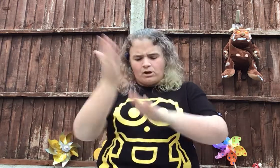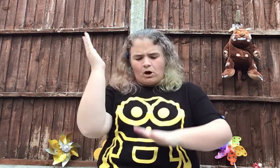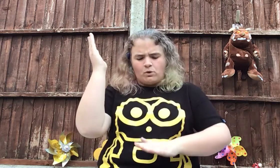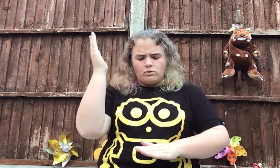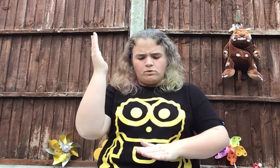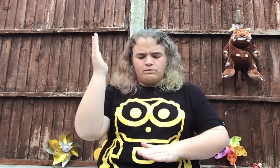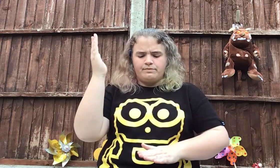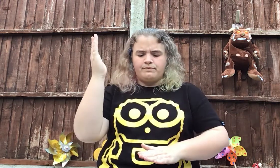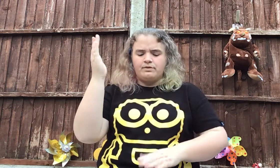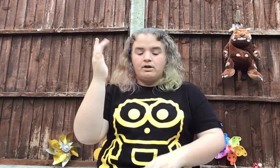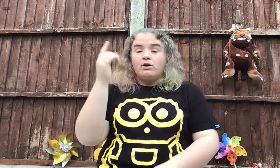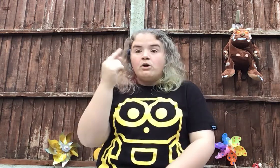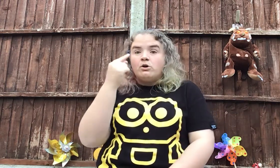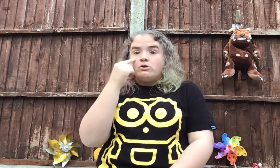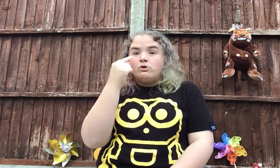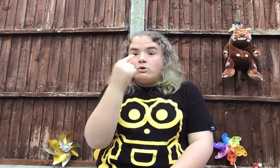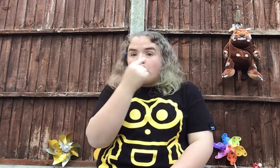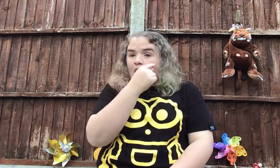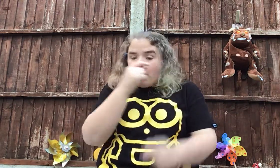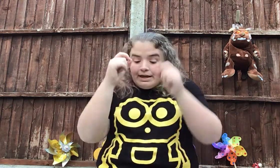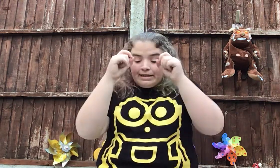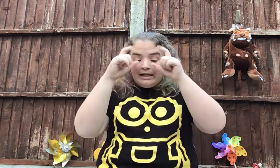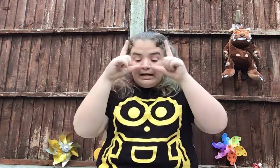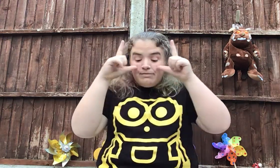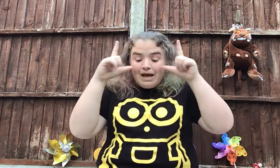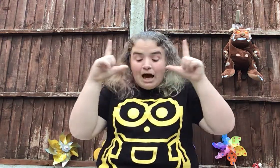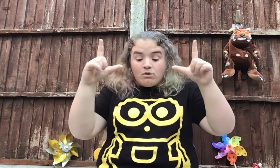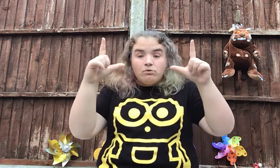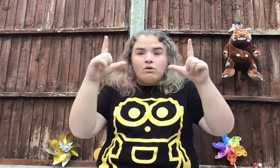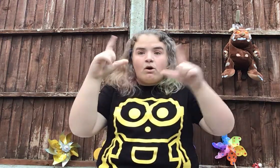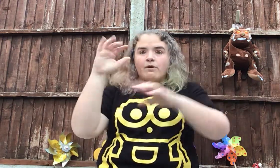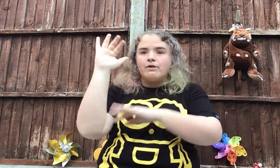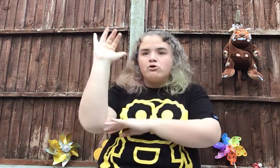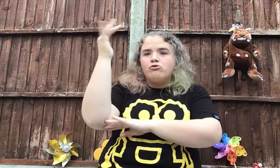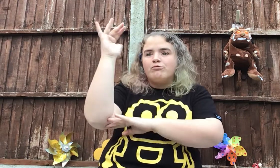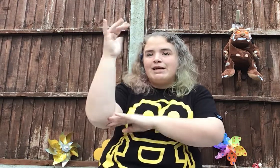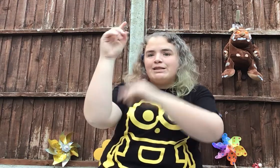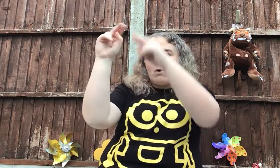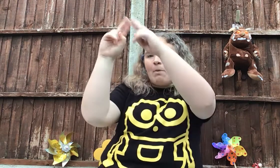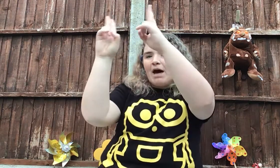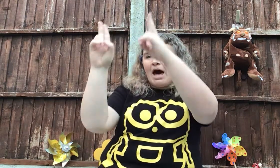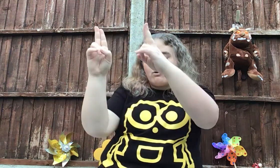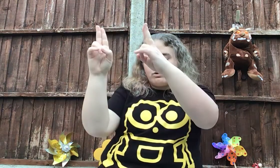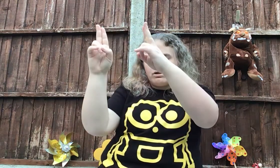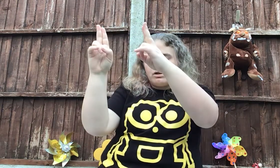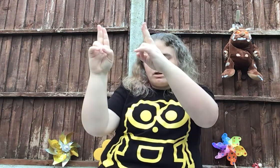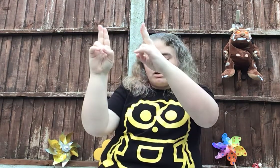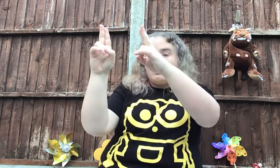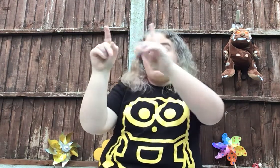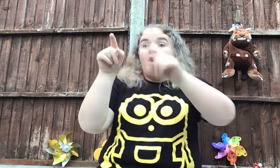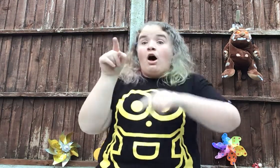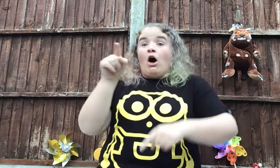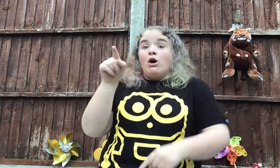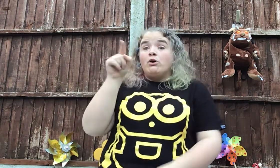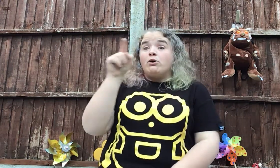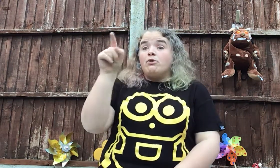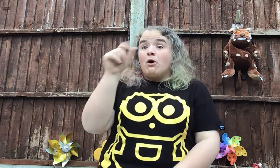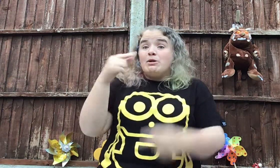go? Two eyes gleamed out of a treetop house. Could those be